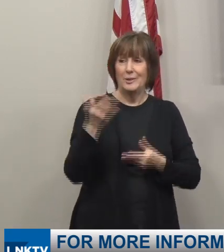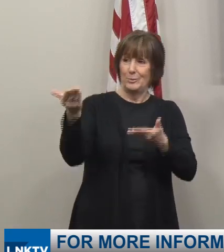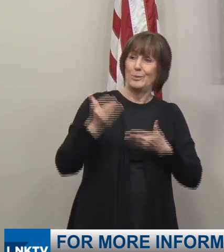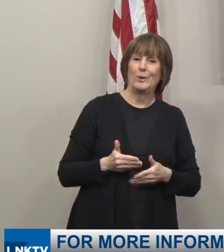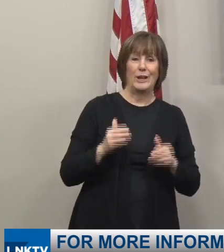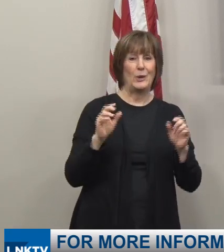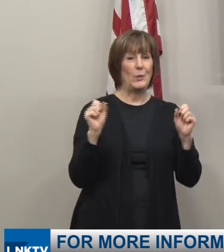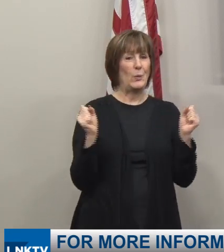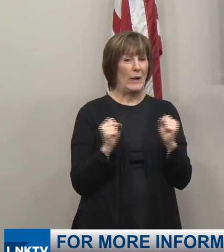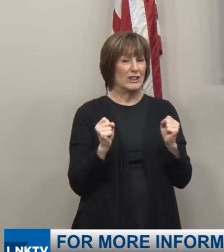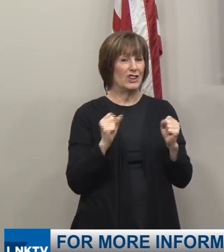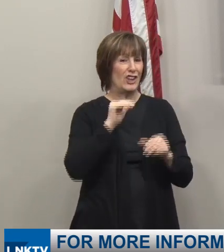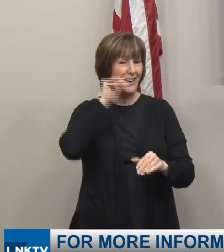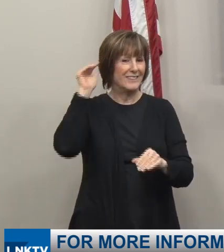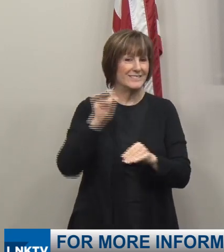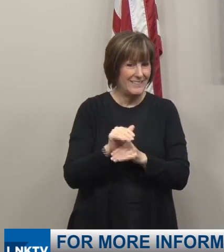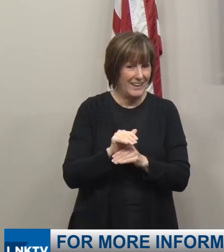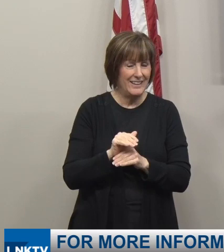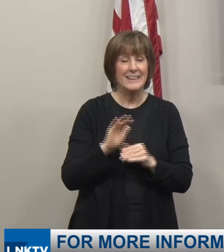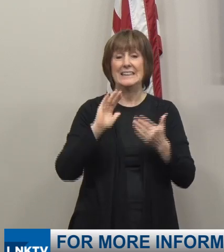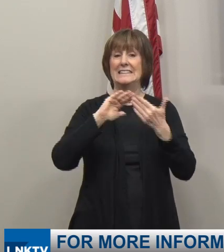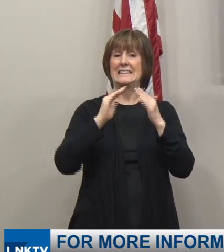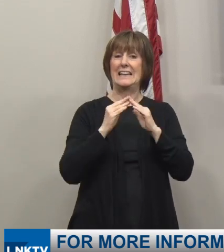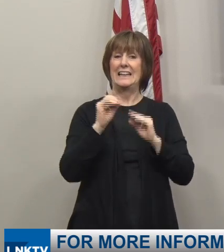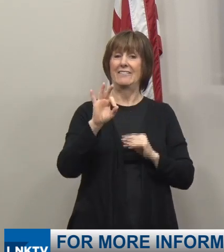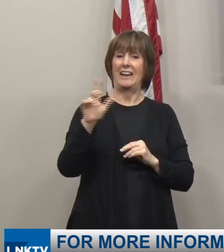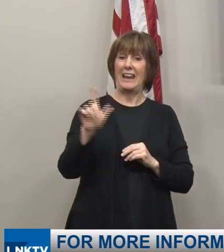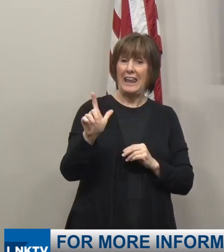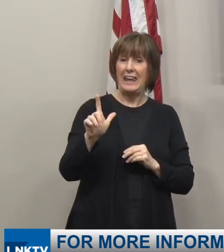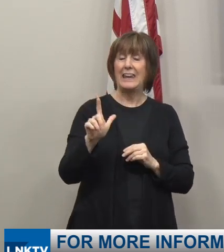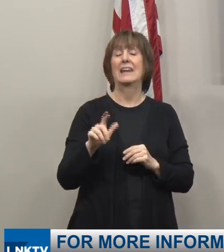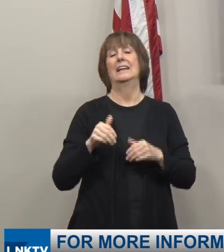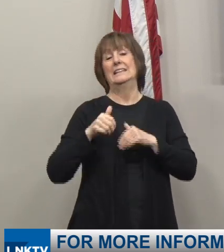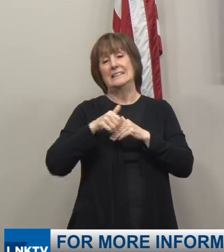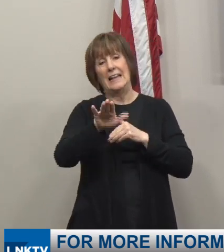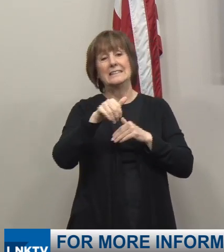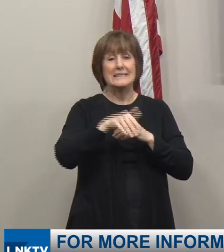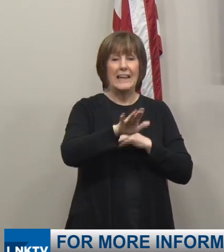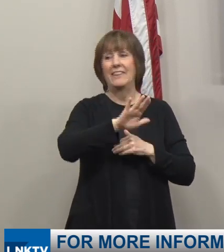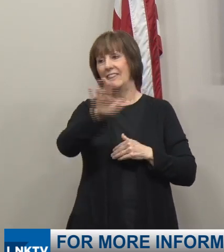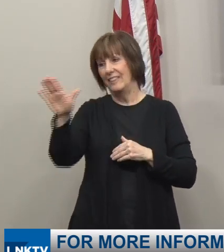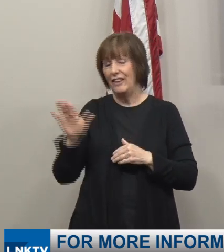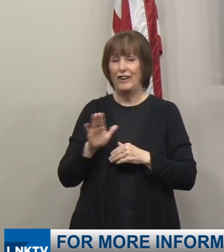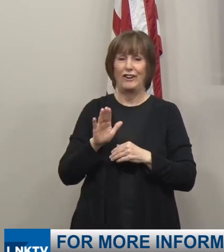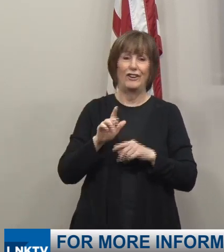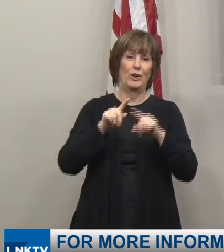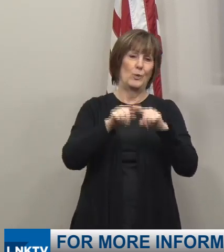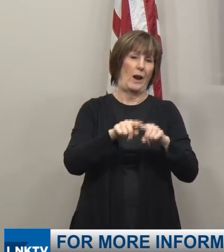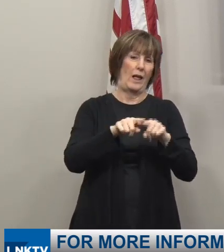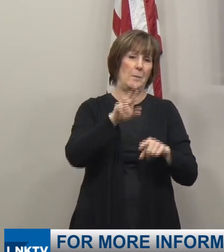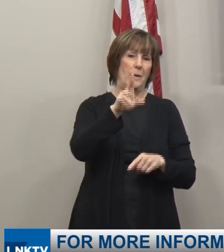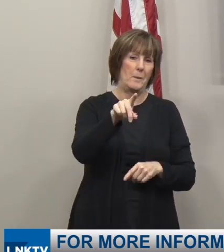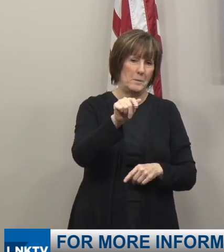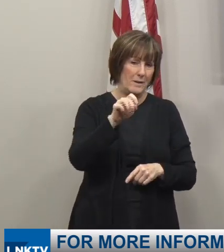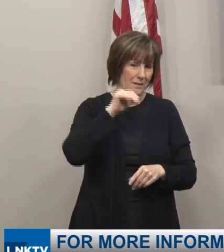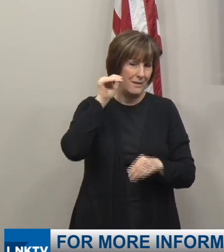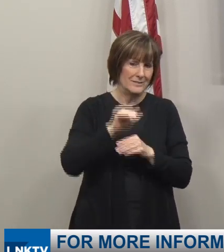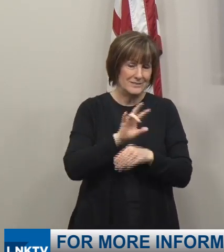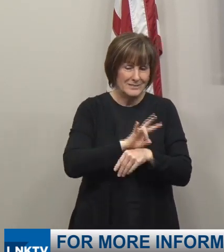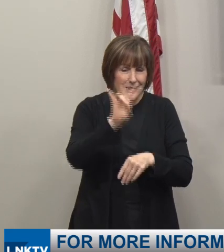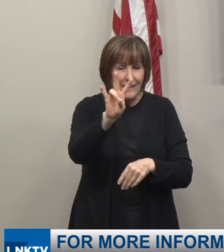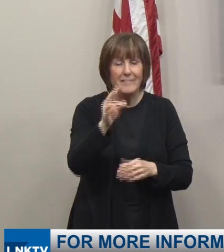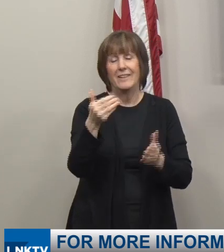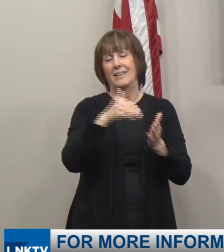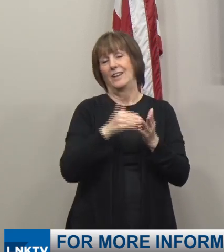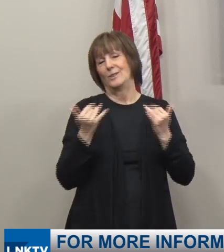night. The City of Lincoln Winter Operations Team began sending out their reliable updates last night at 7, then